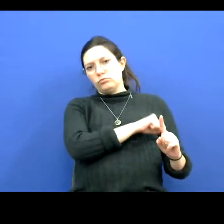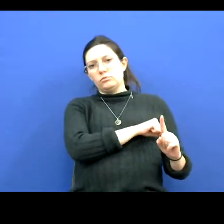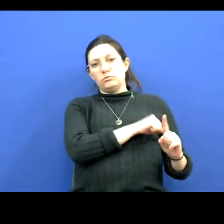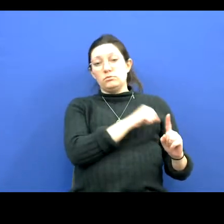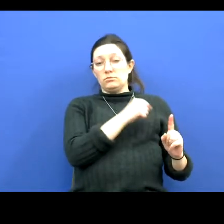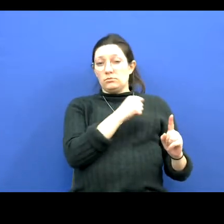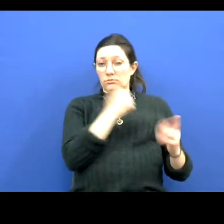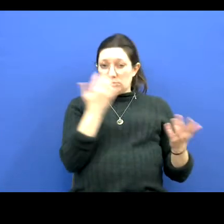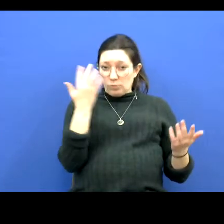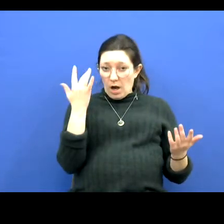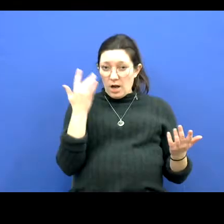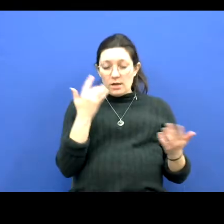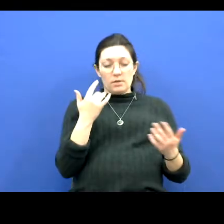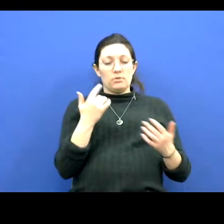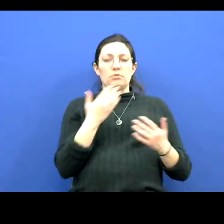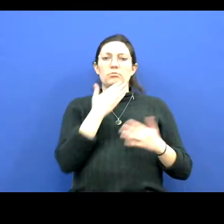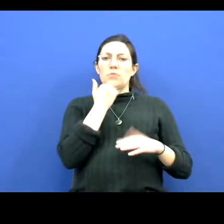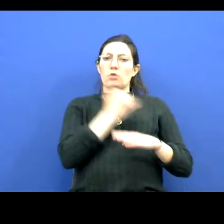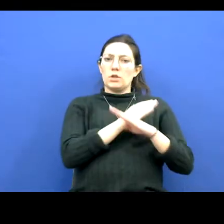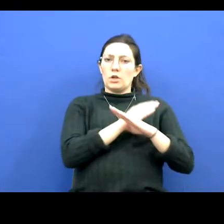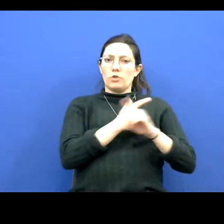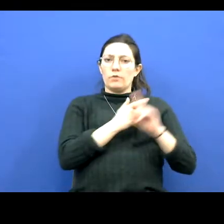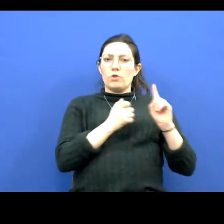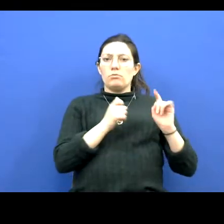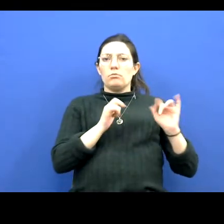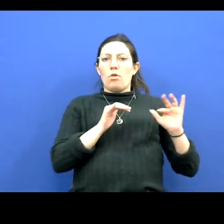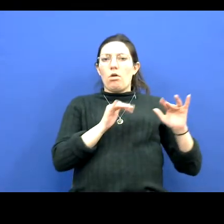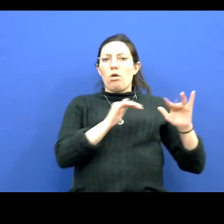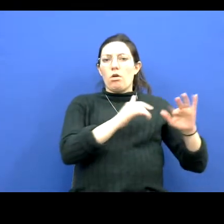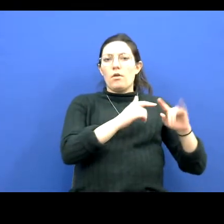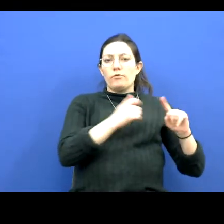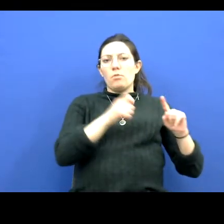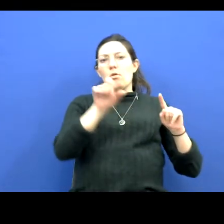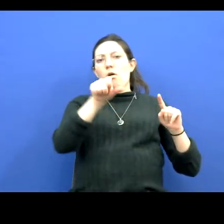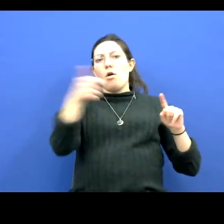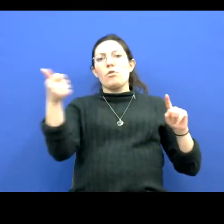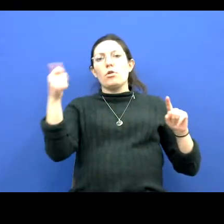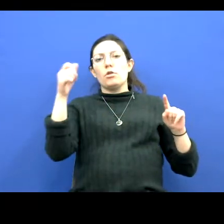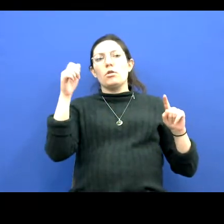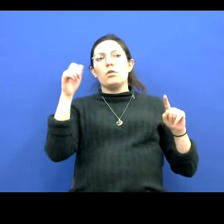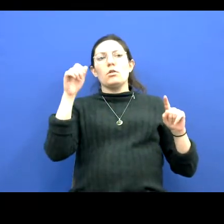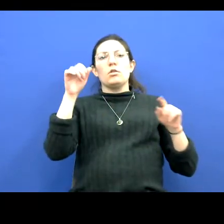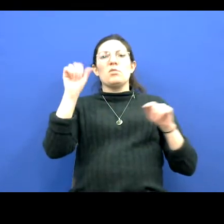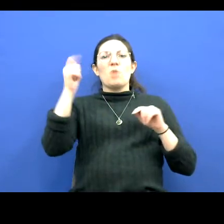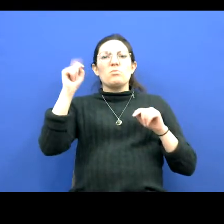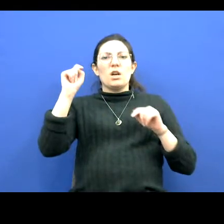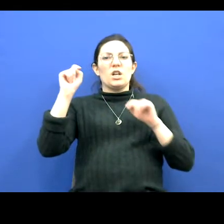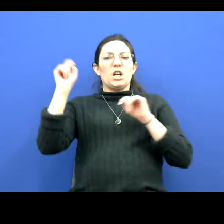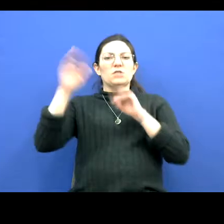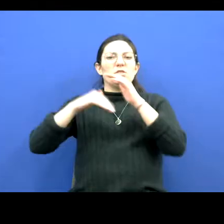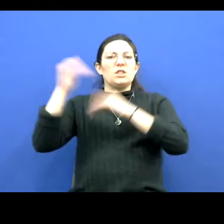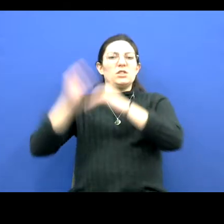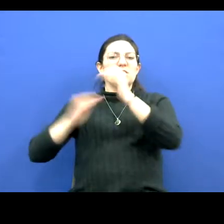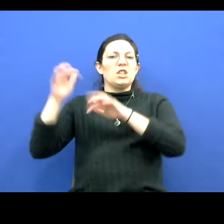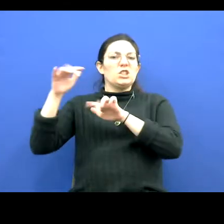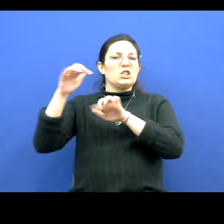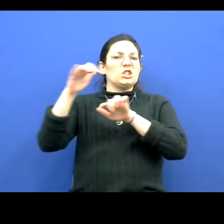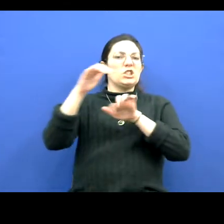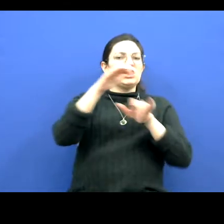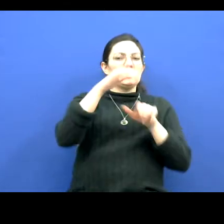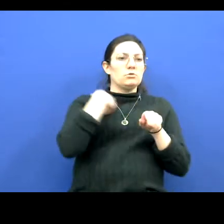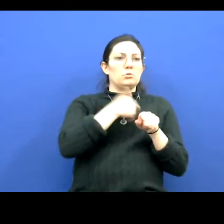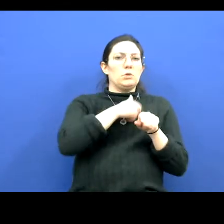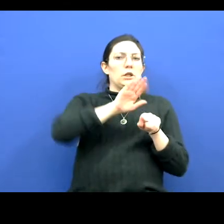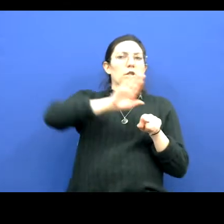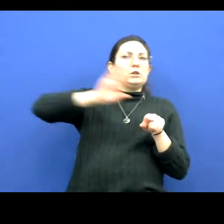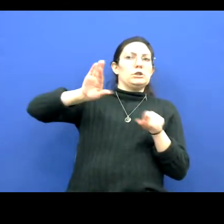better protections from encroachment, like the project Delphi Hill with all the apartments. And with streamlined